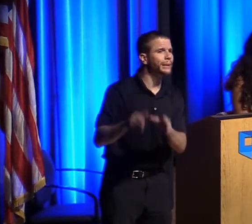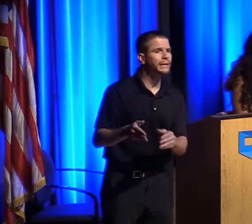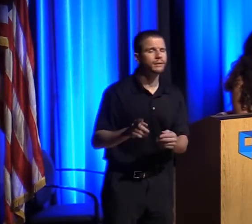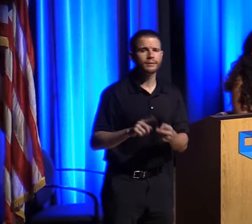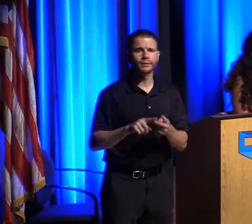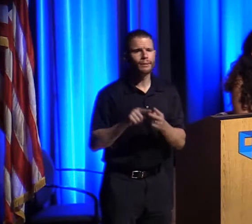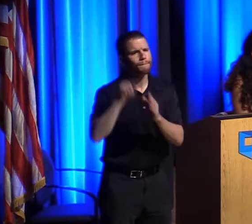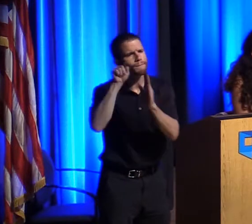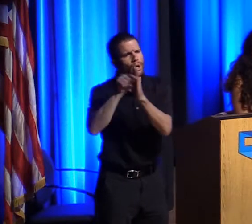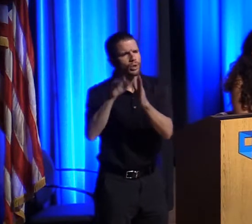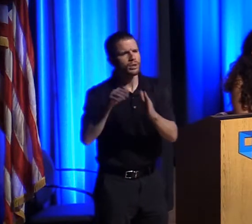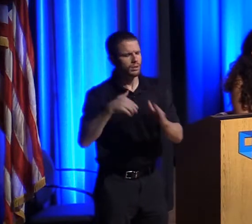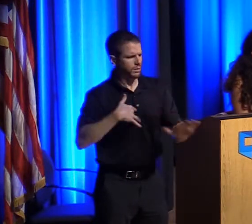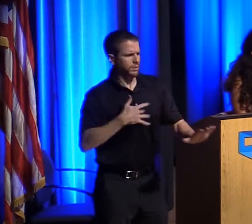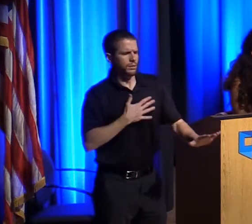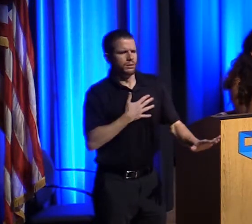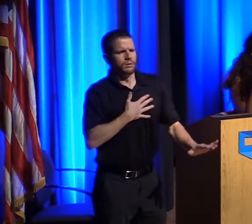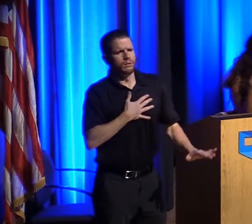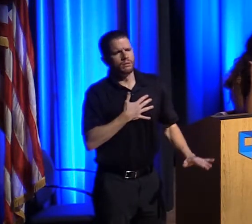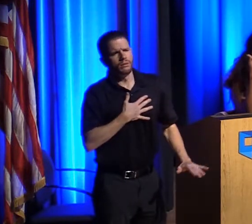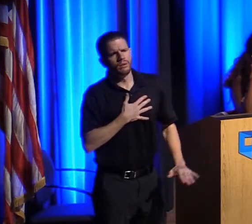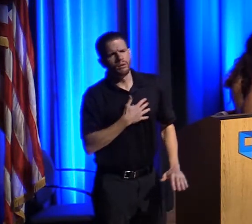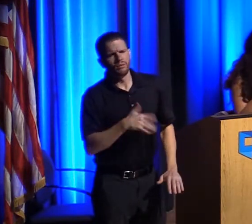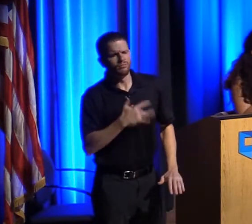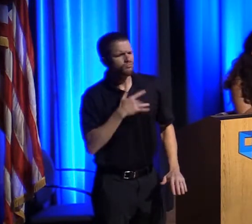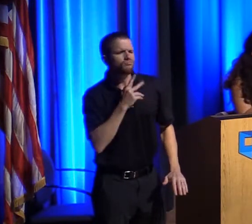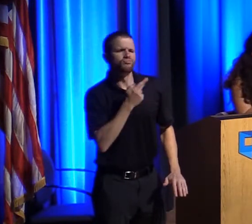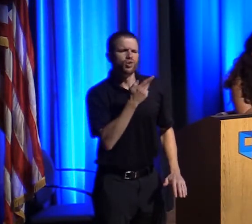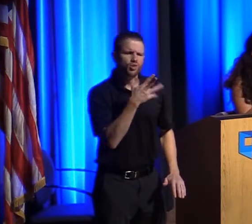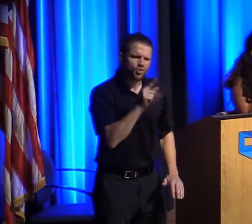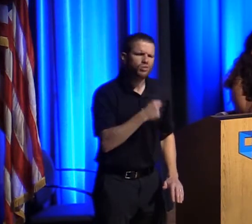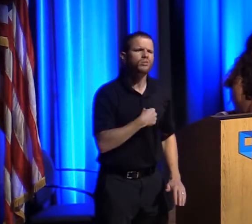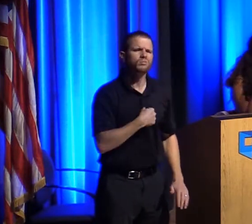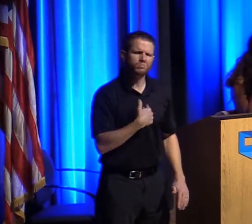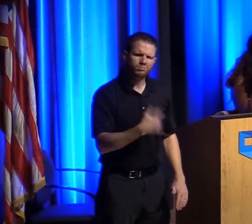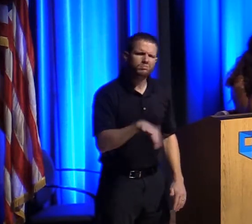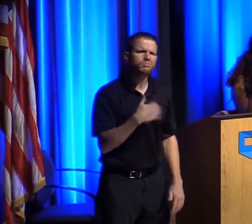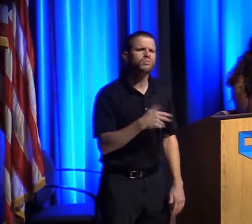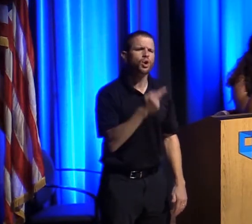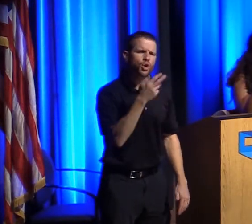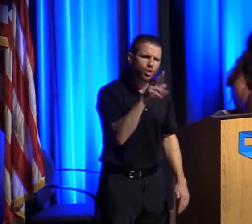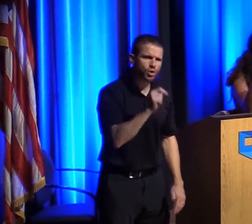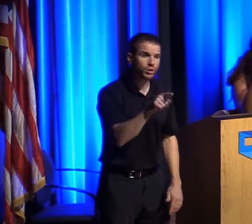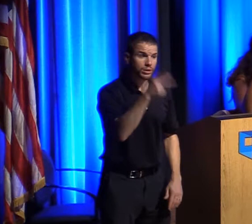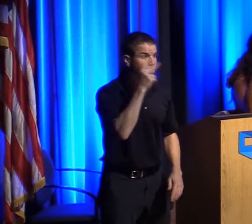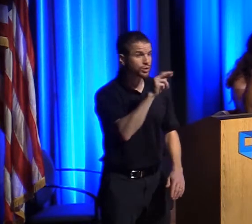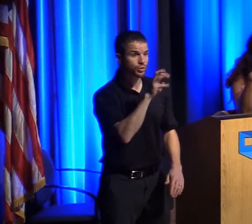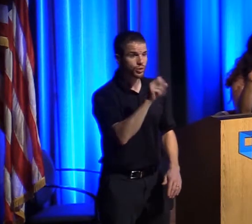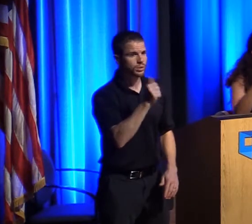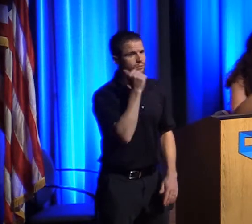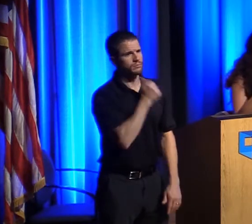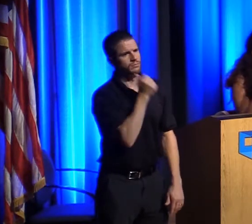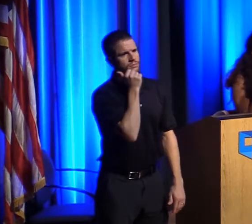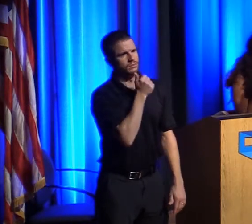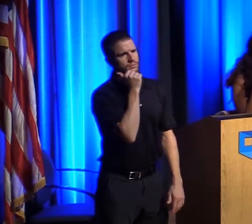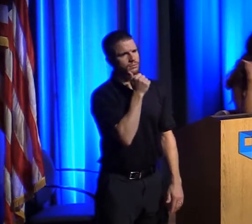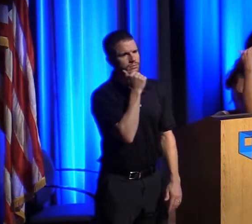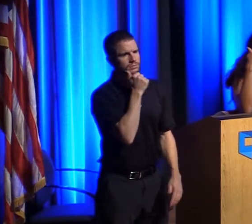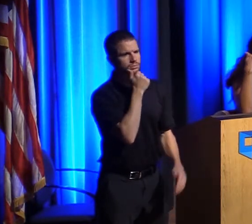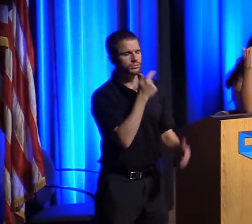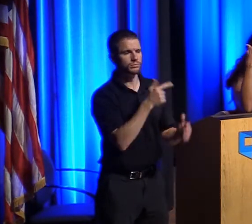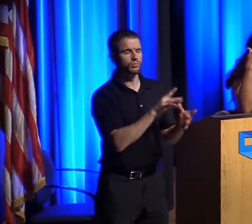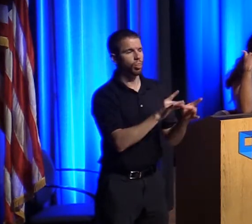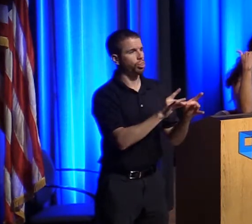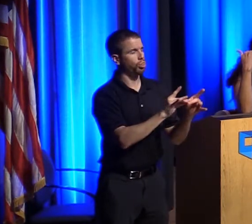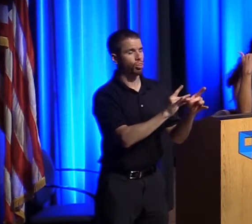And so that's sort of a negative stereotype, but then just imagine, right? It's like on the news every day, and then people repeat it, and even if you disagree with